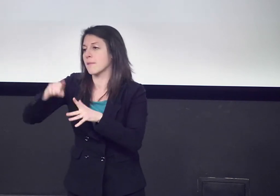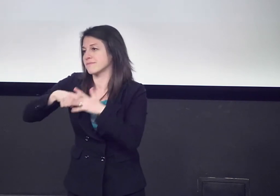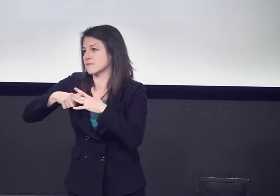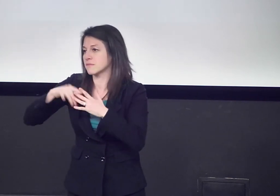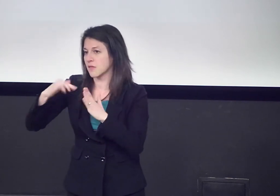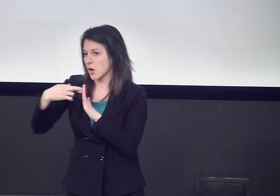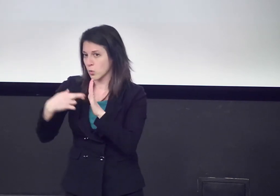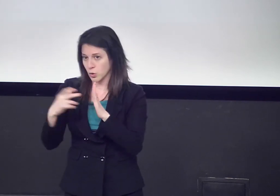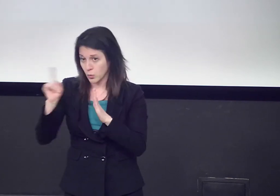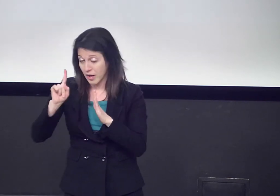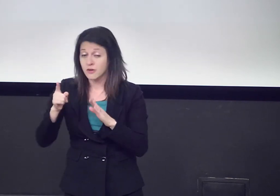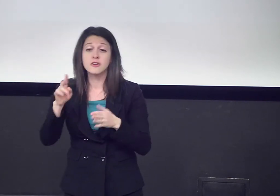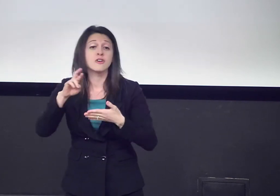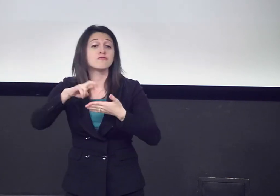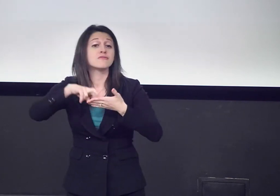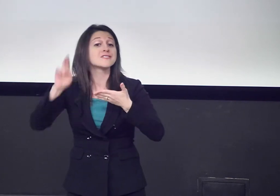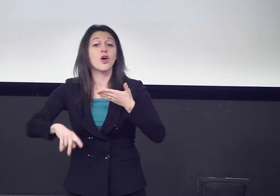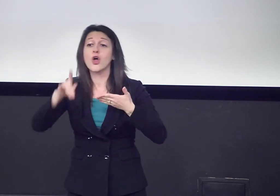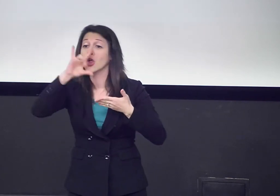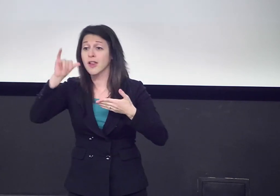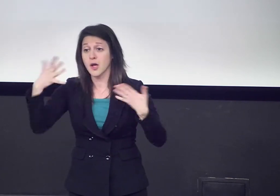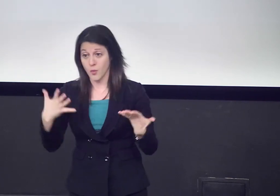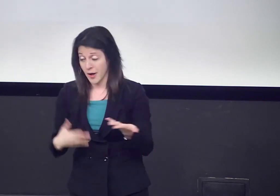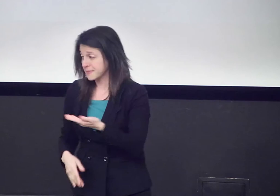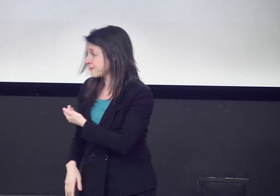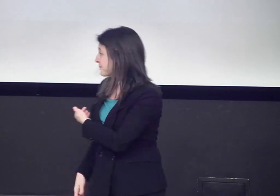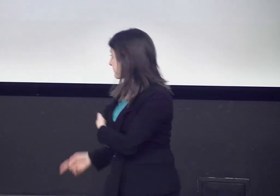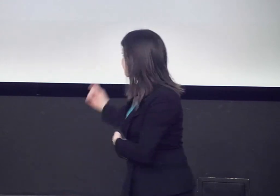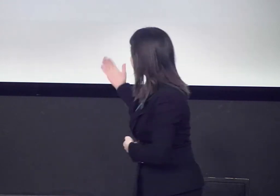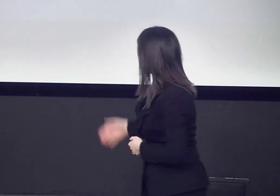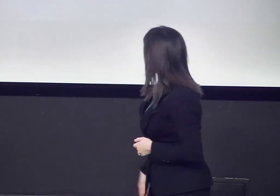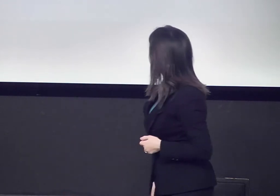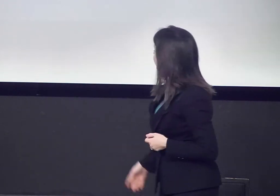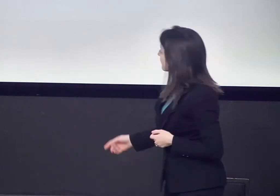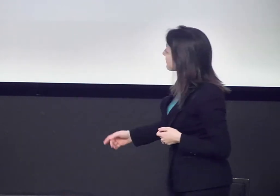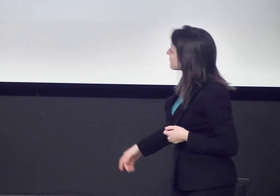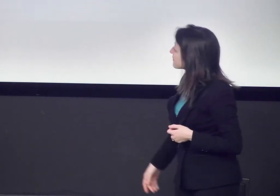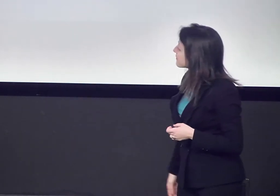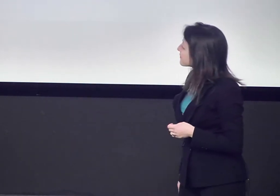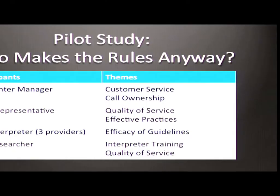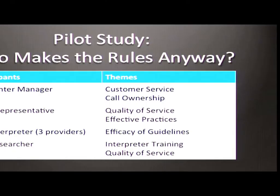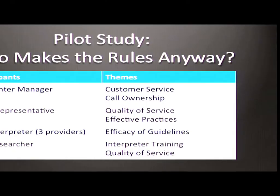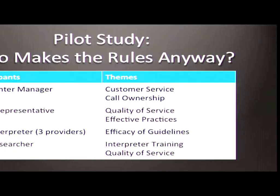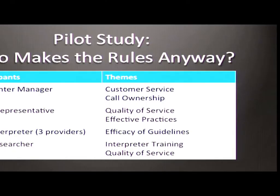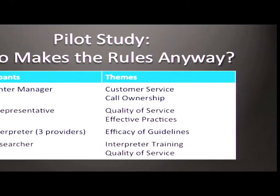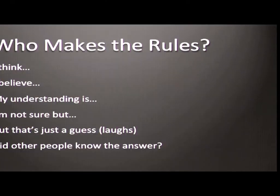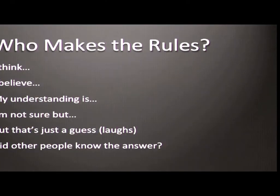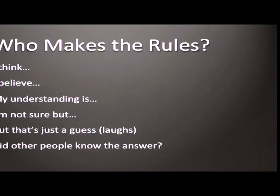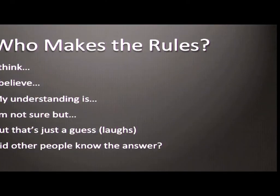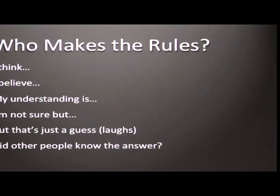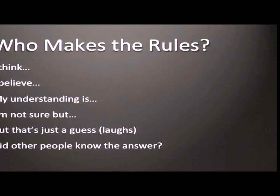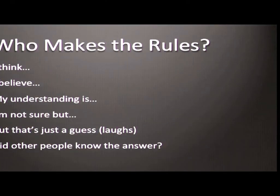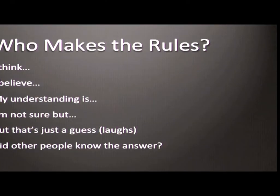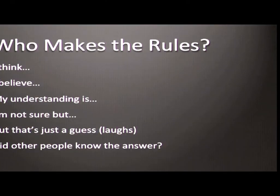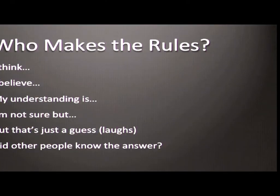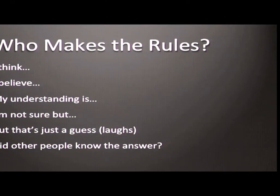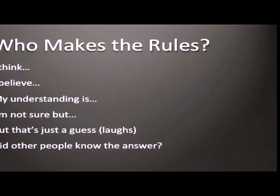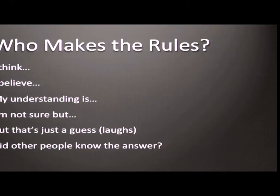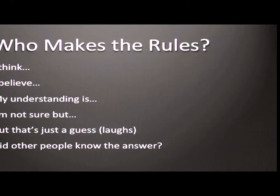were established for what interpreters needed to abide by within the call center. And when I asked them where they thought this rule came